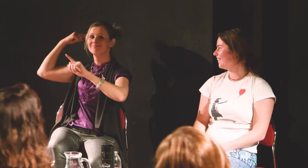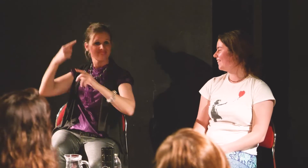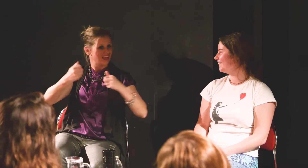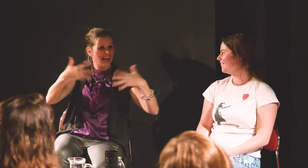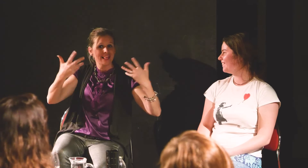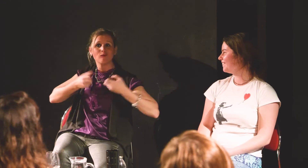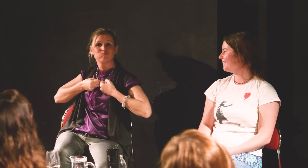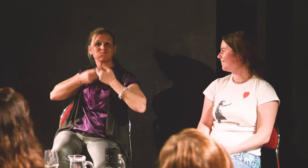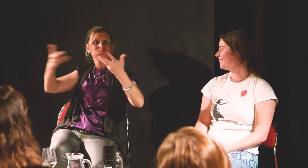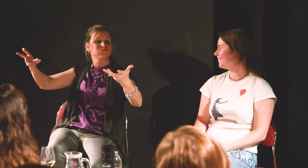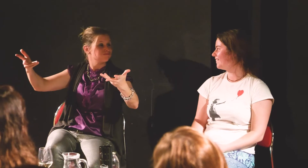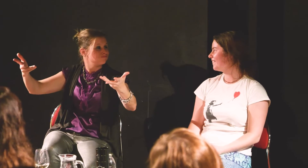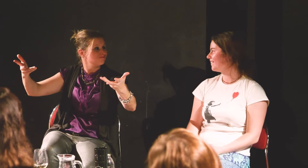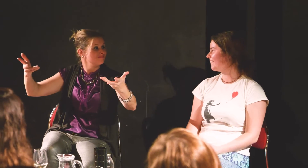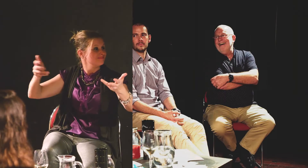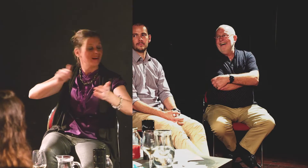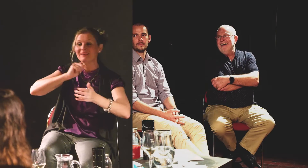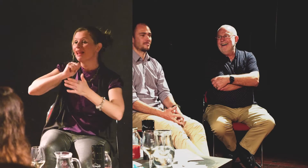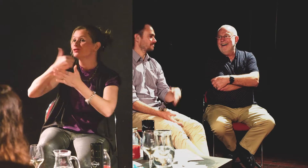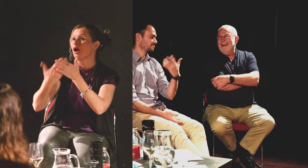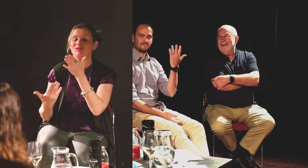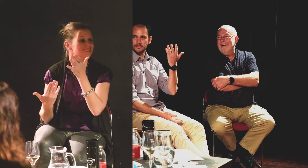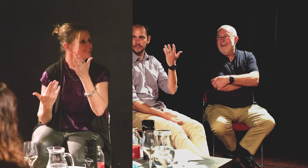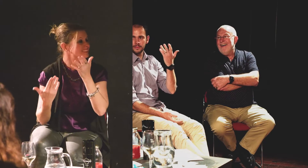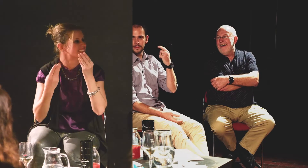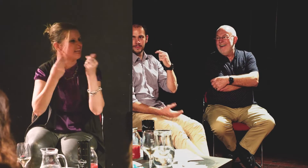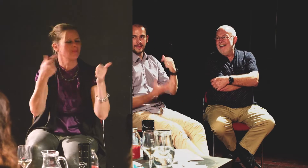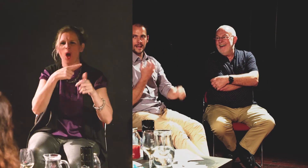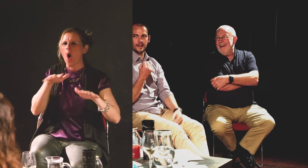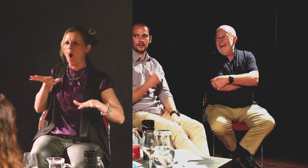any memories, anything that you'd like to share this evening?